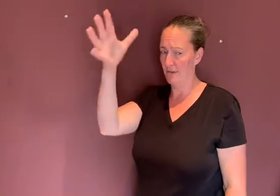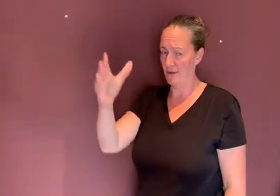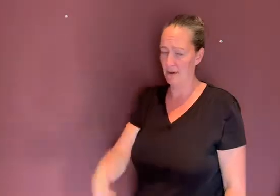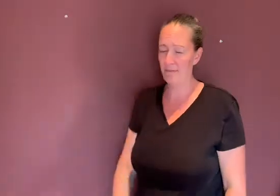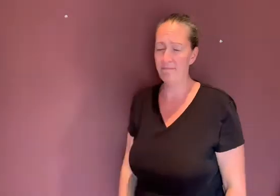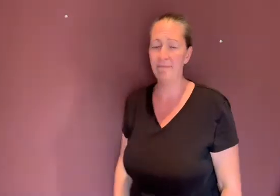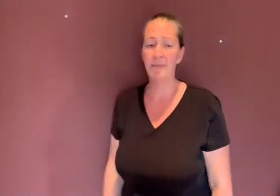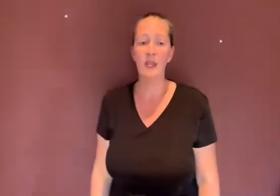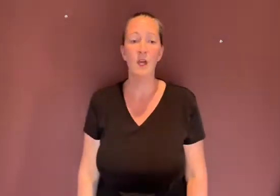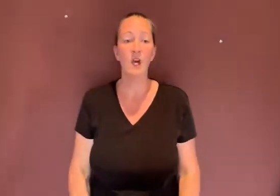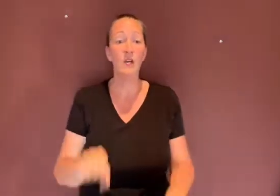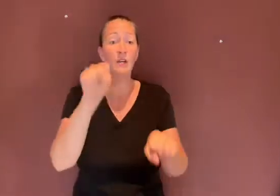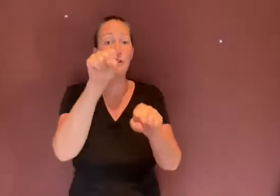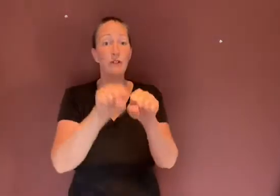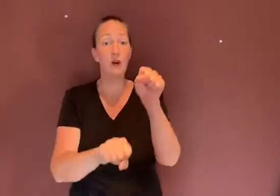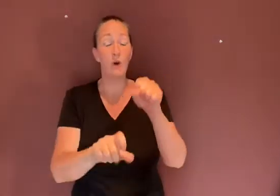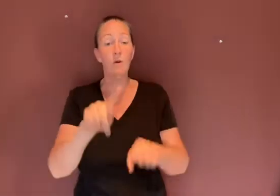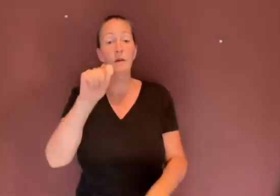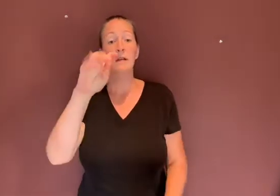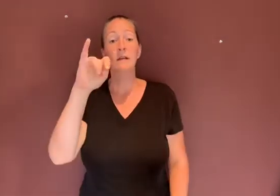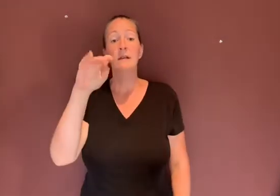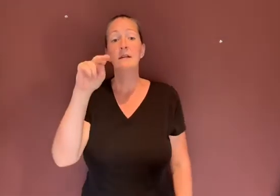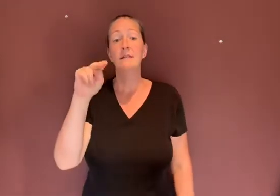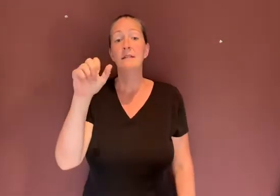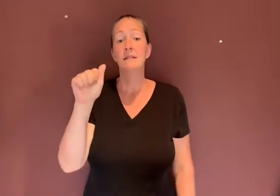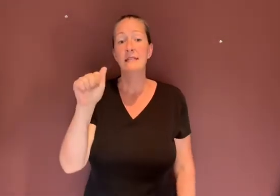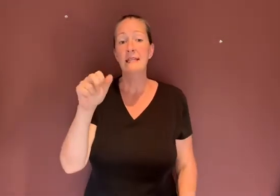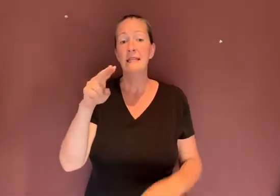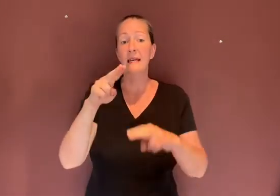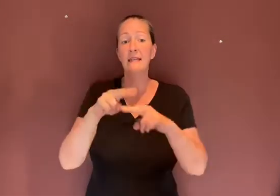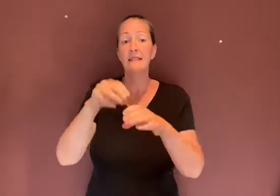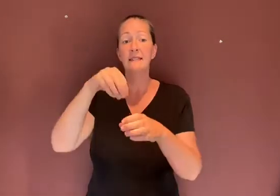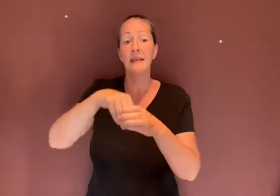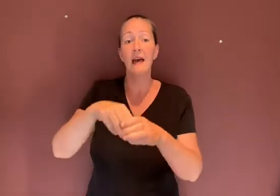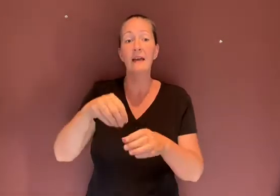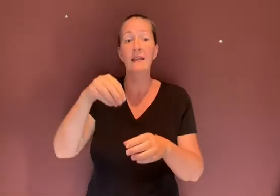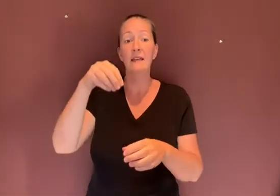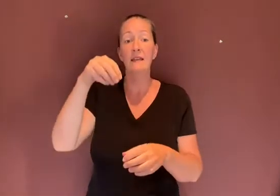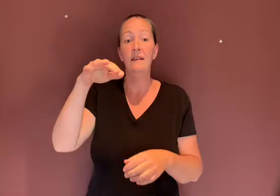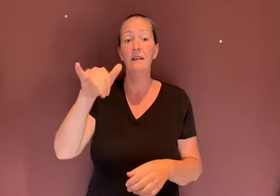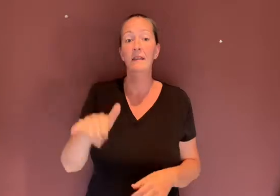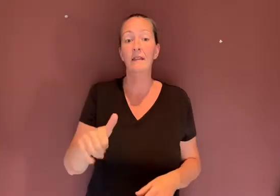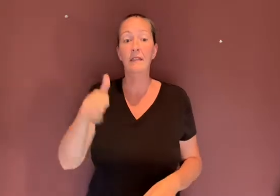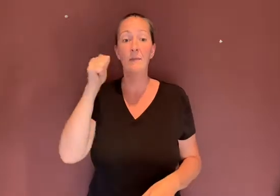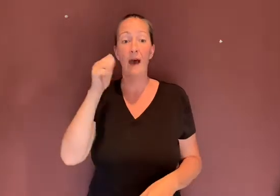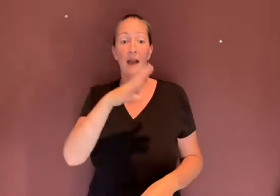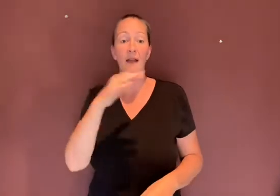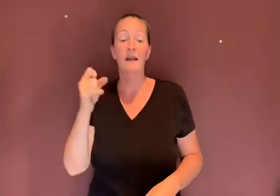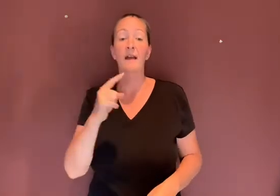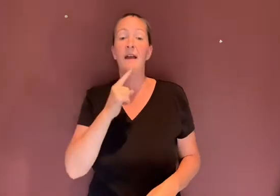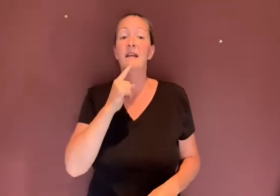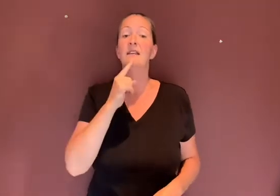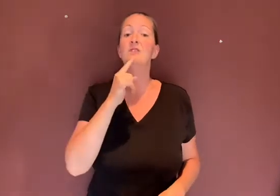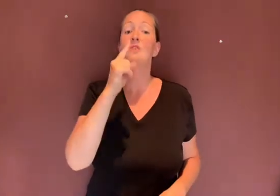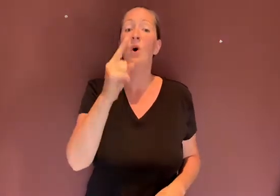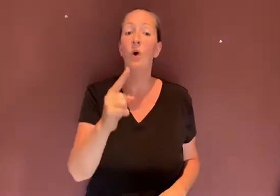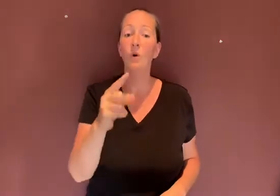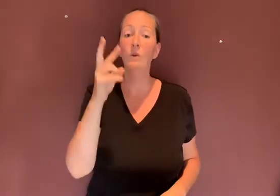grandfather. So Tina sat in the back and told